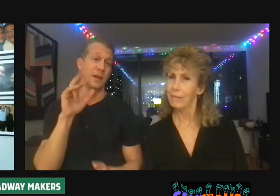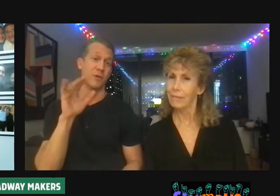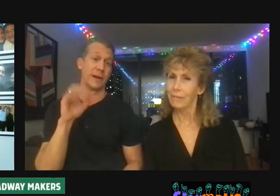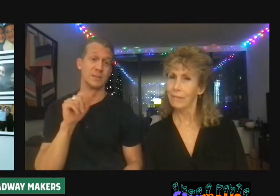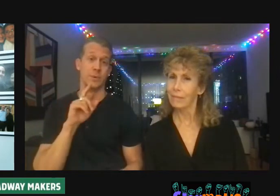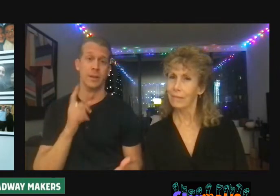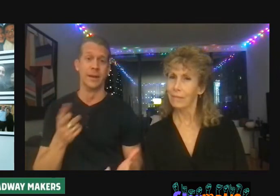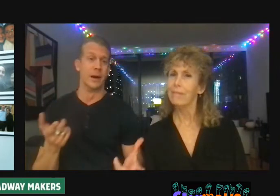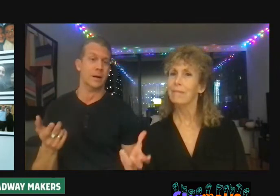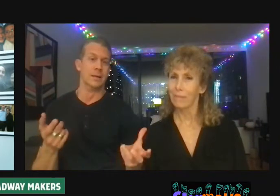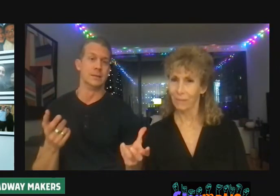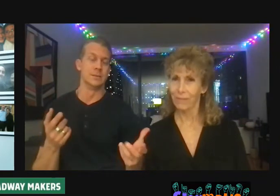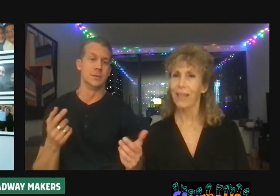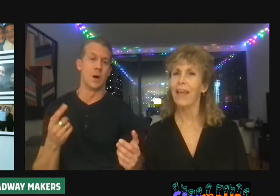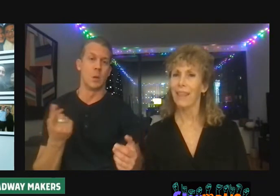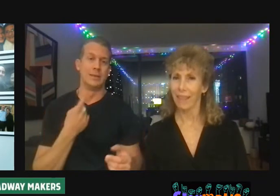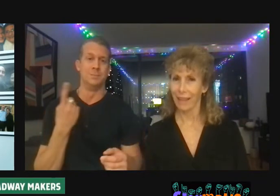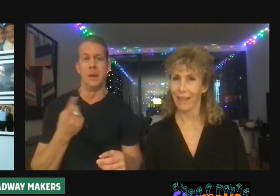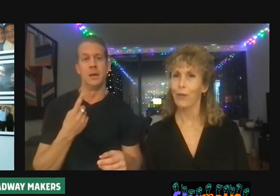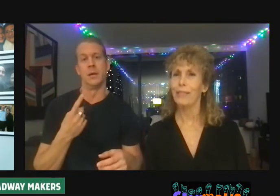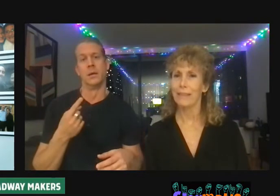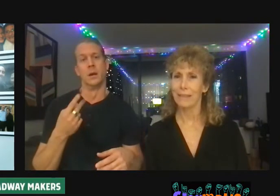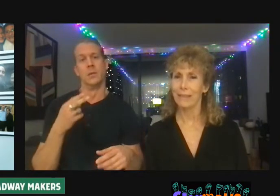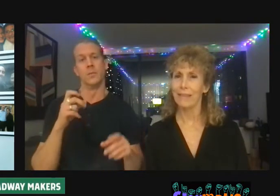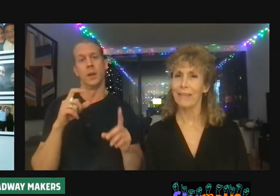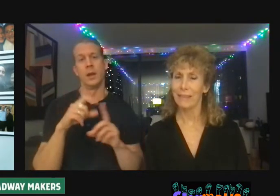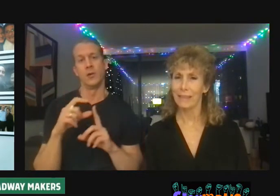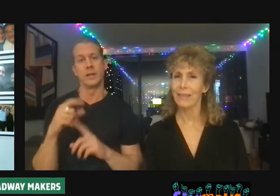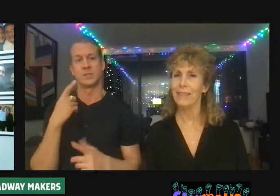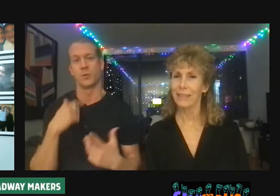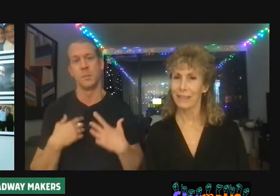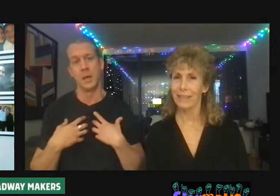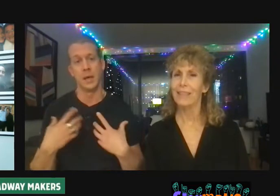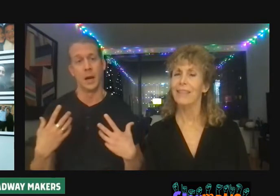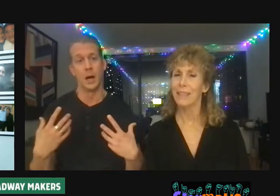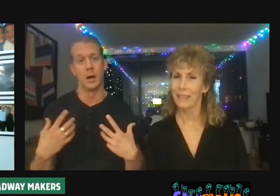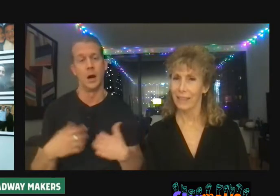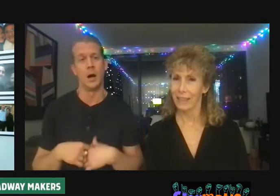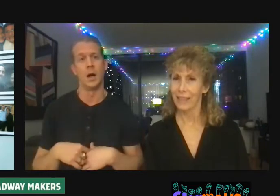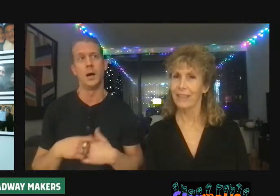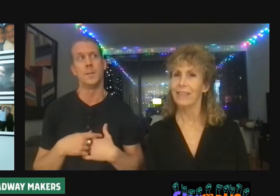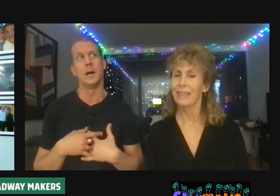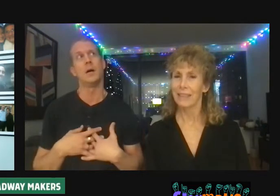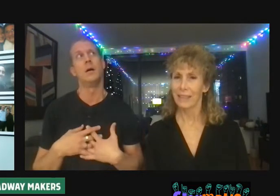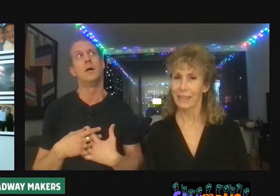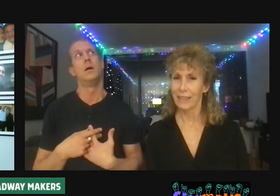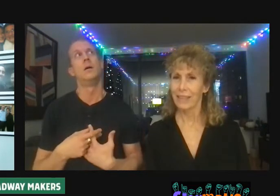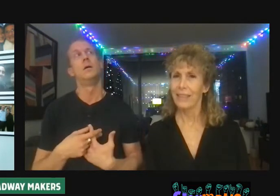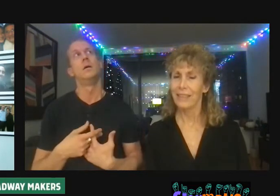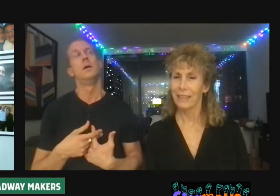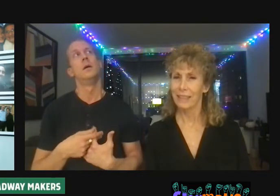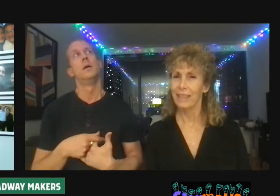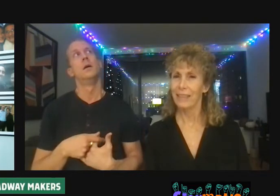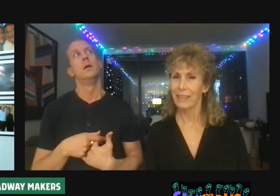The lyrics really has always been the lyrics for me.